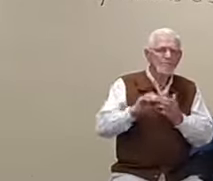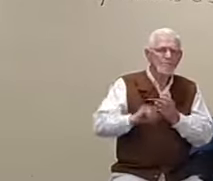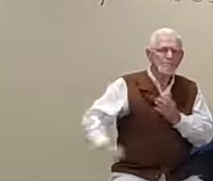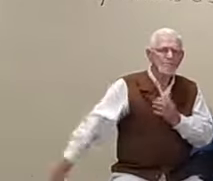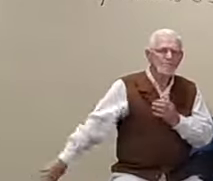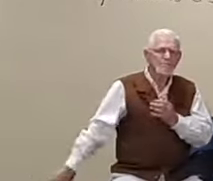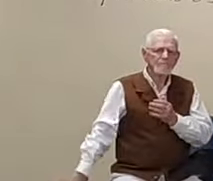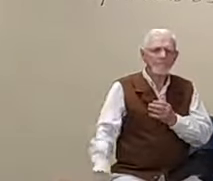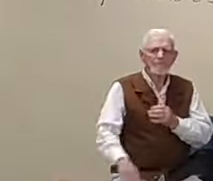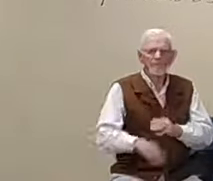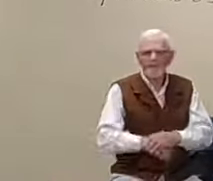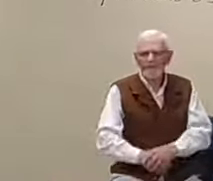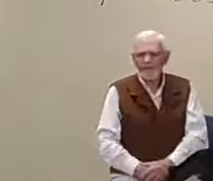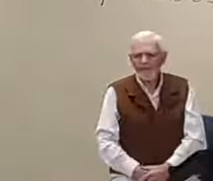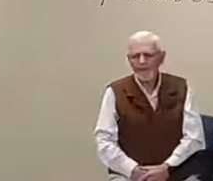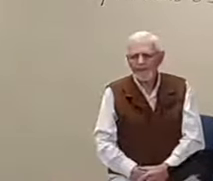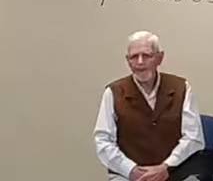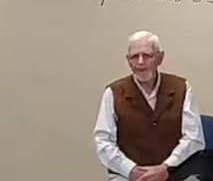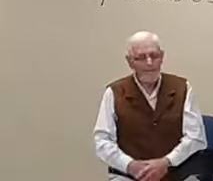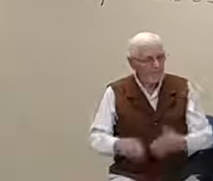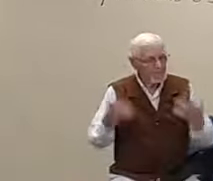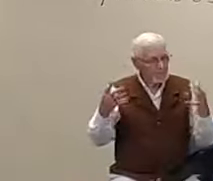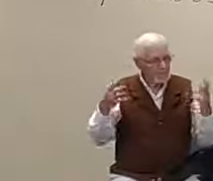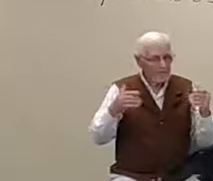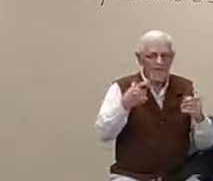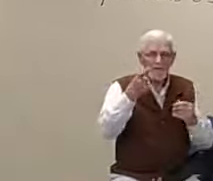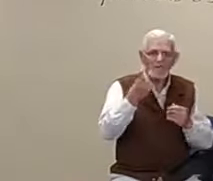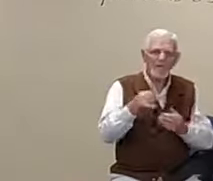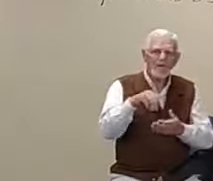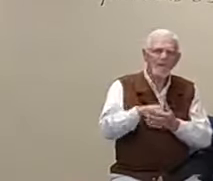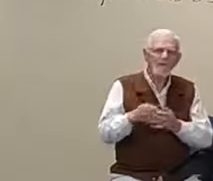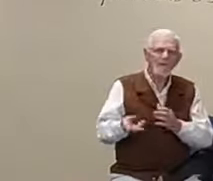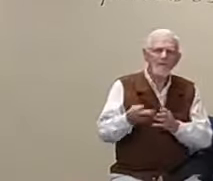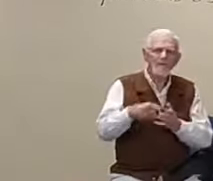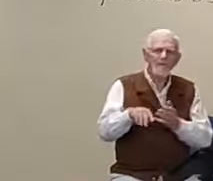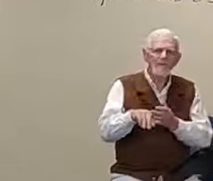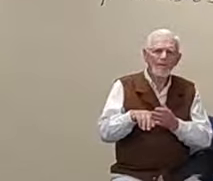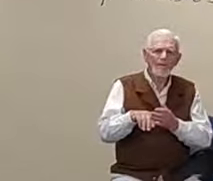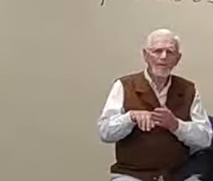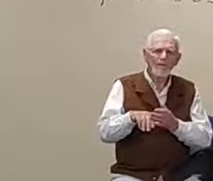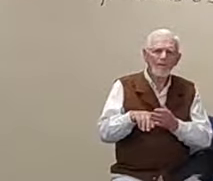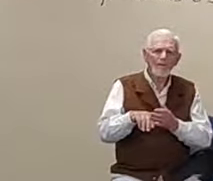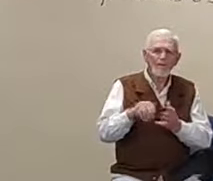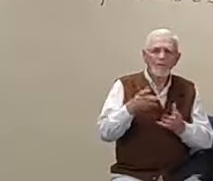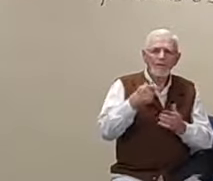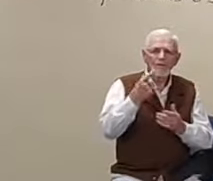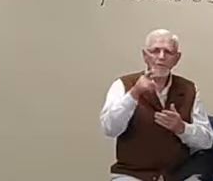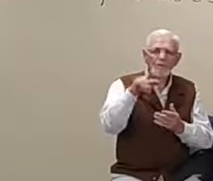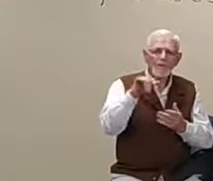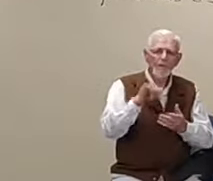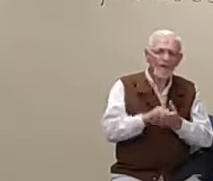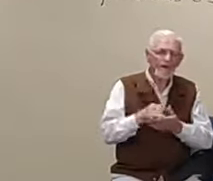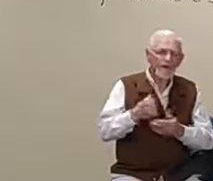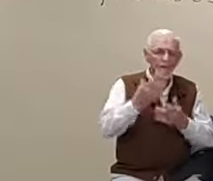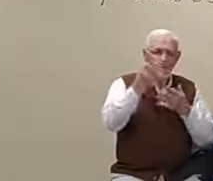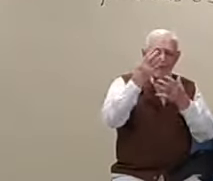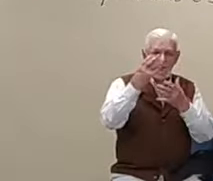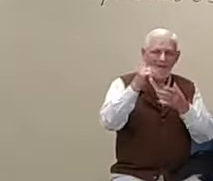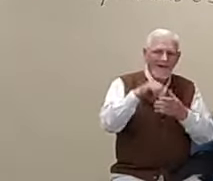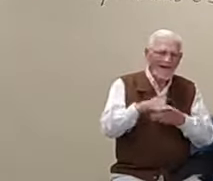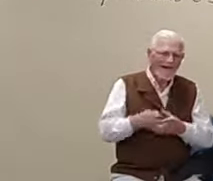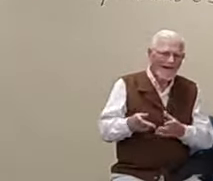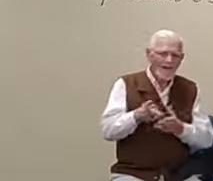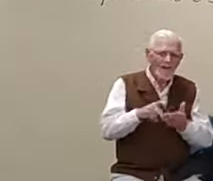away. Now, he already told you what is in part. Okay? He told you that it's, we know in part,